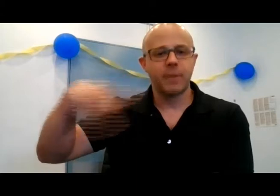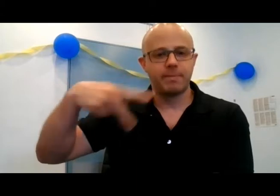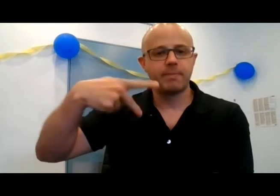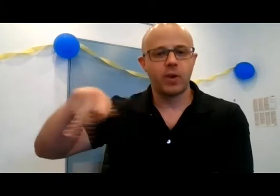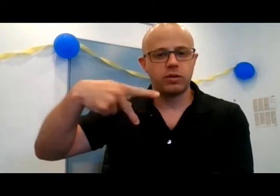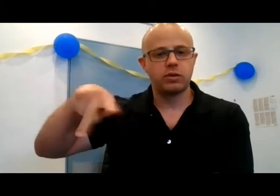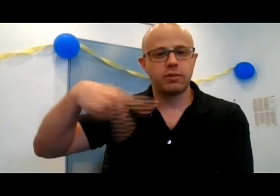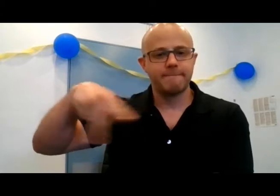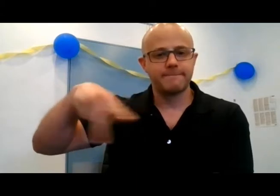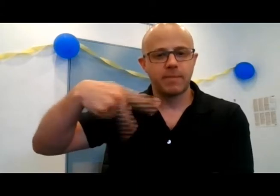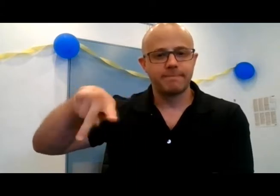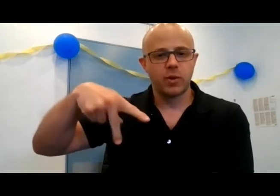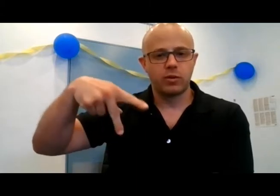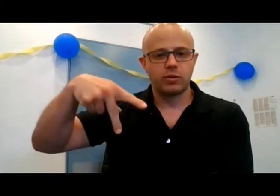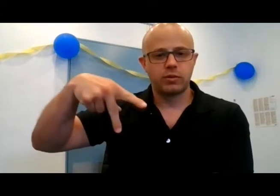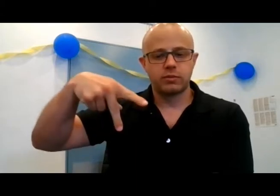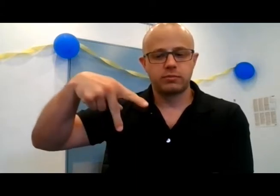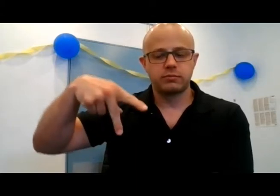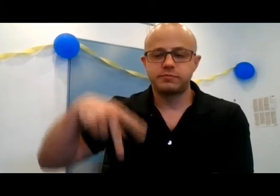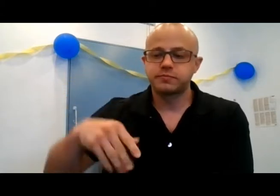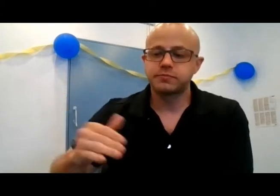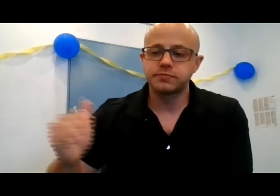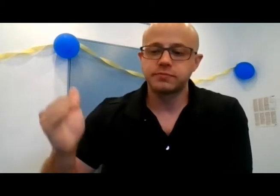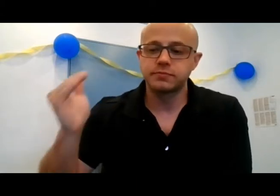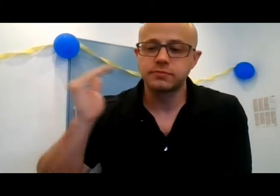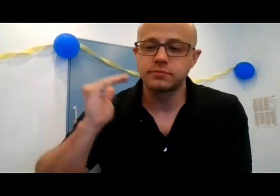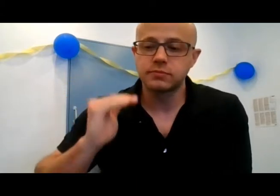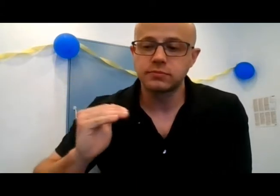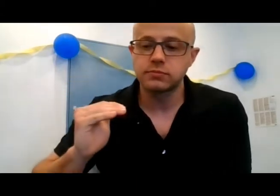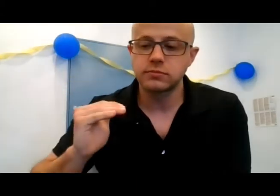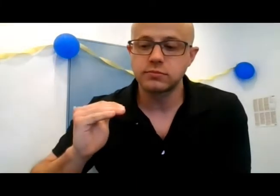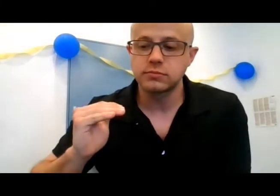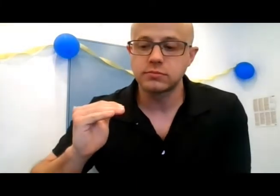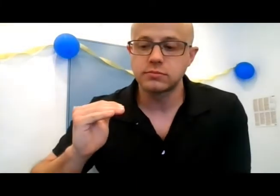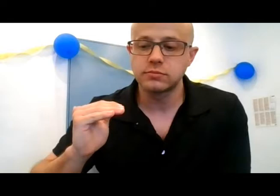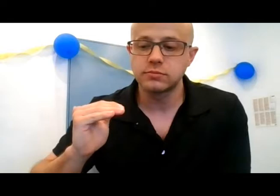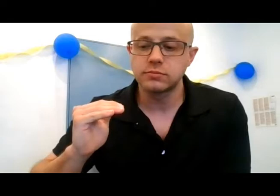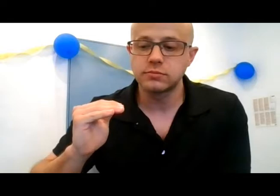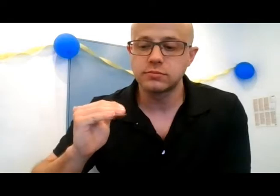P-U-R-P-L-E, purple. That's the sign for purple.